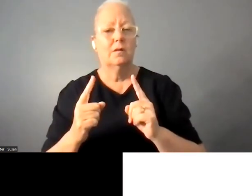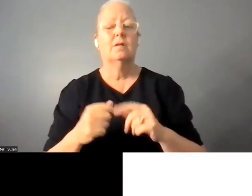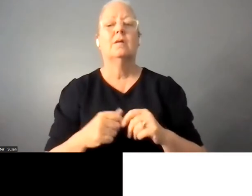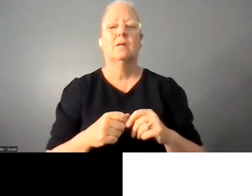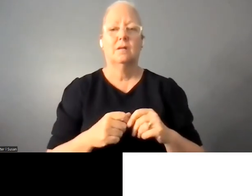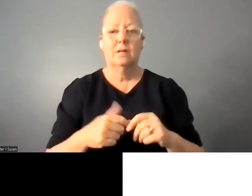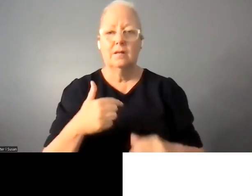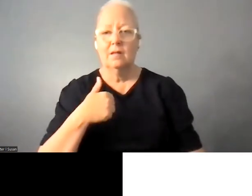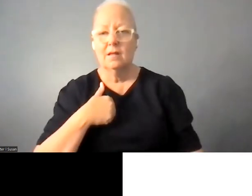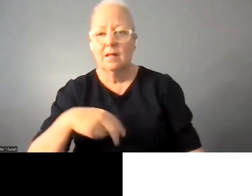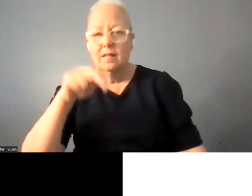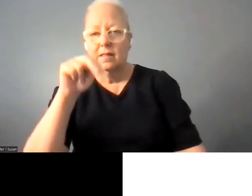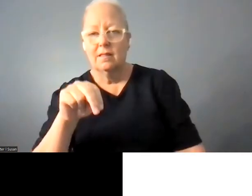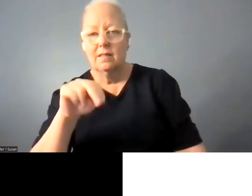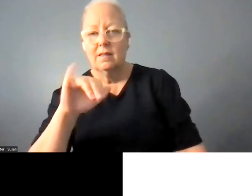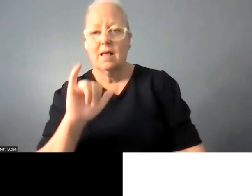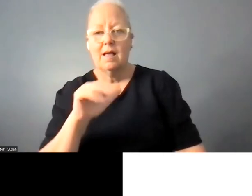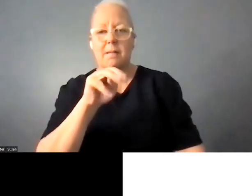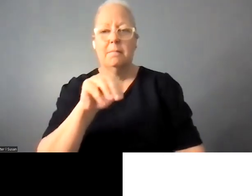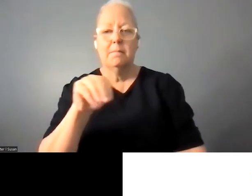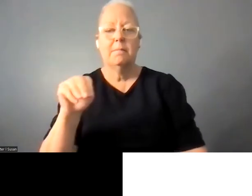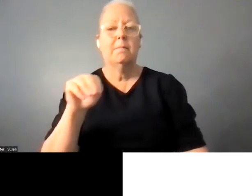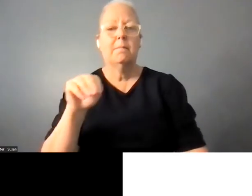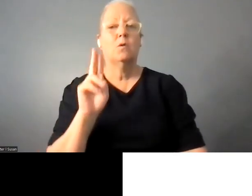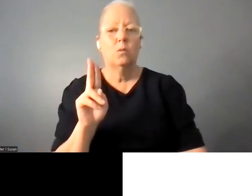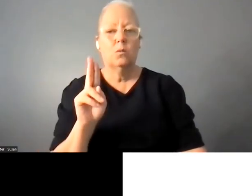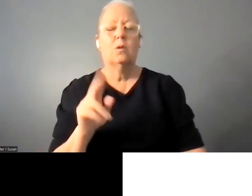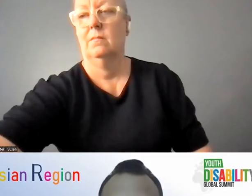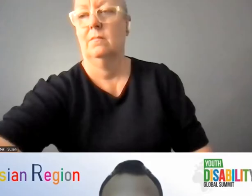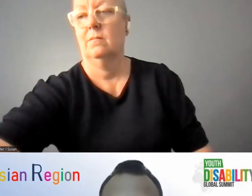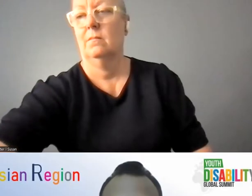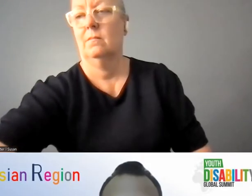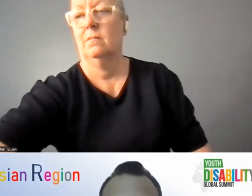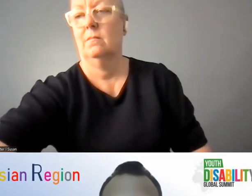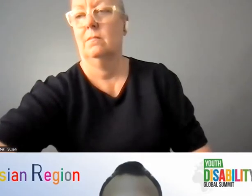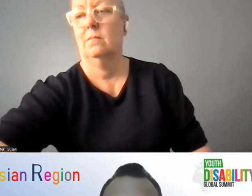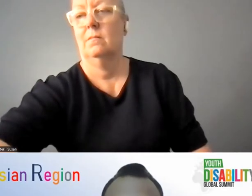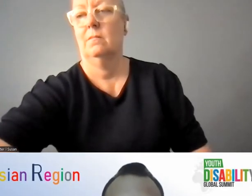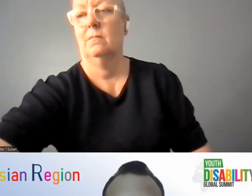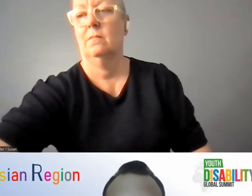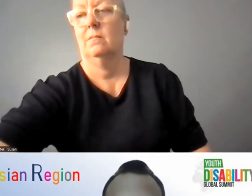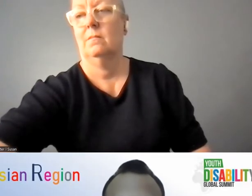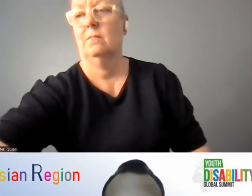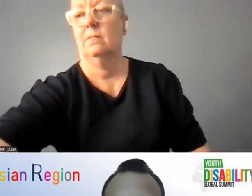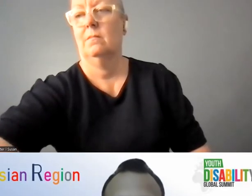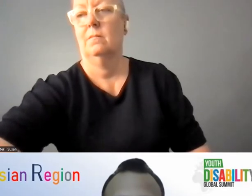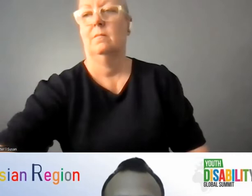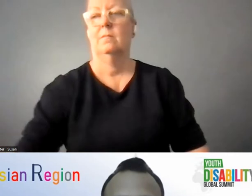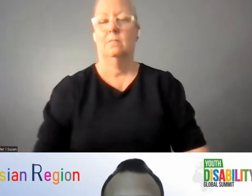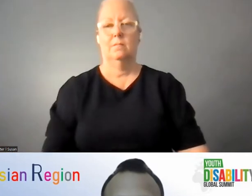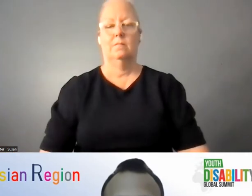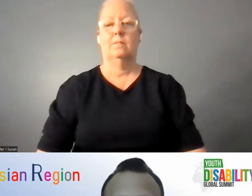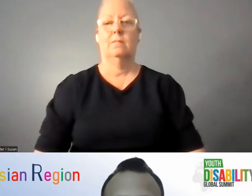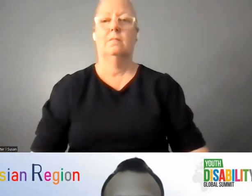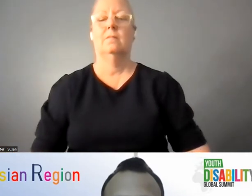and myself with Sumira will be representing the Sri Lanka here. So I will first start from my